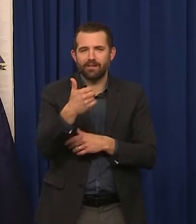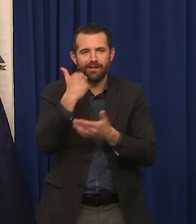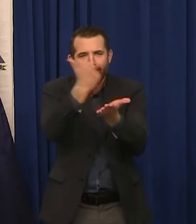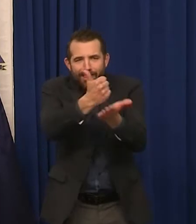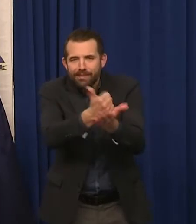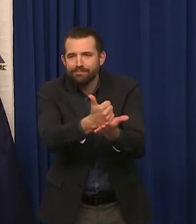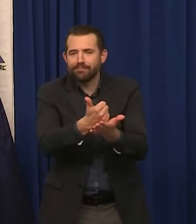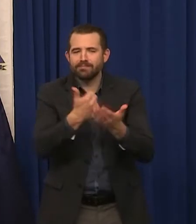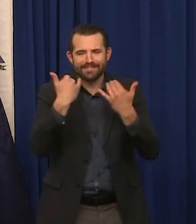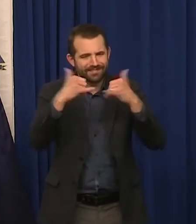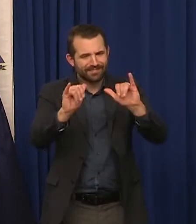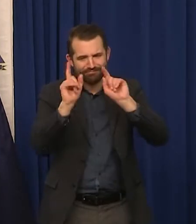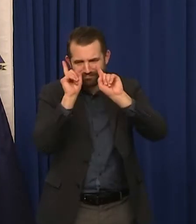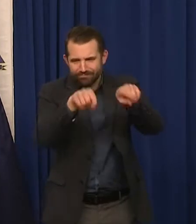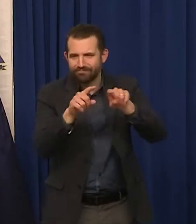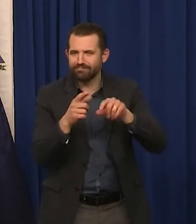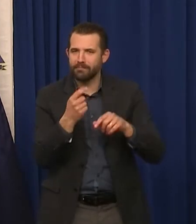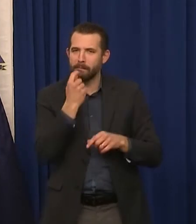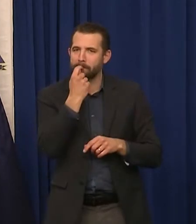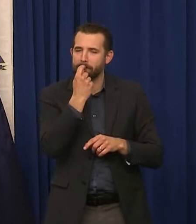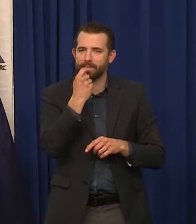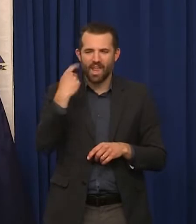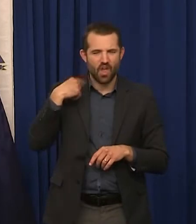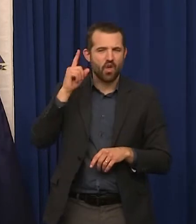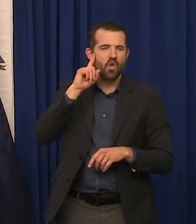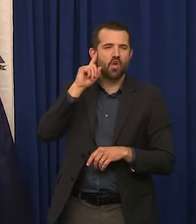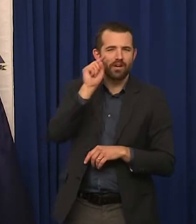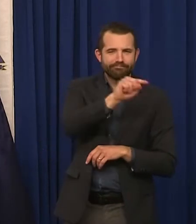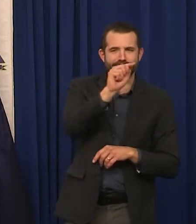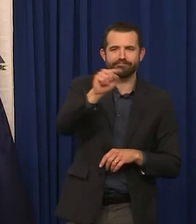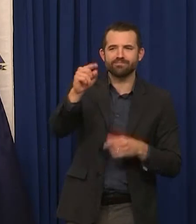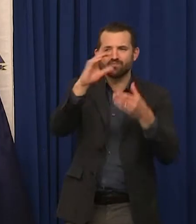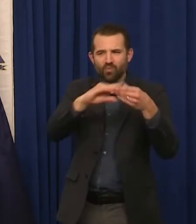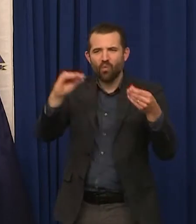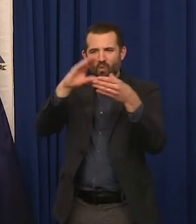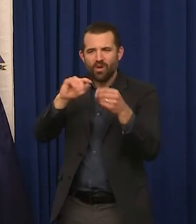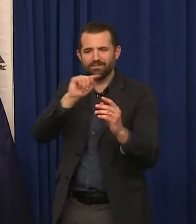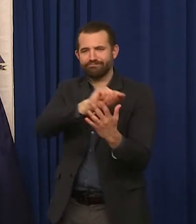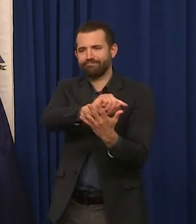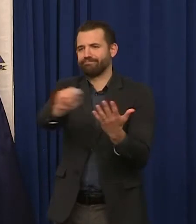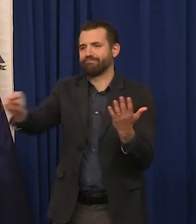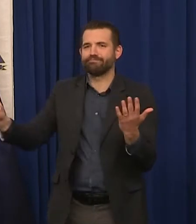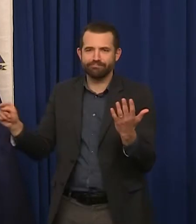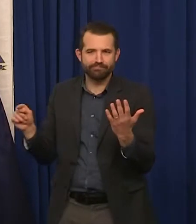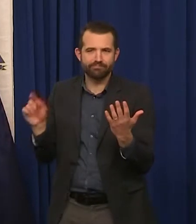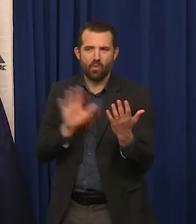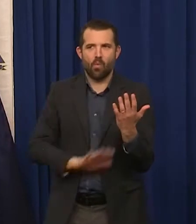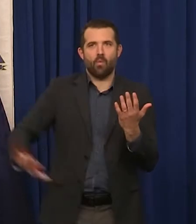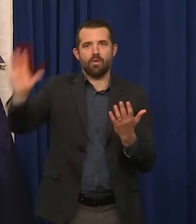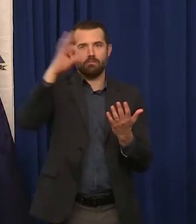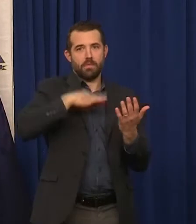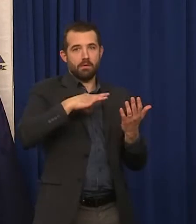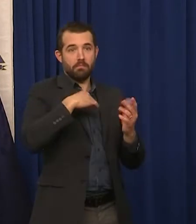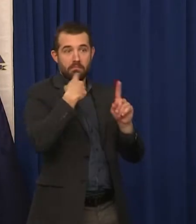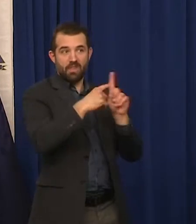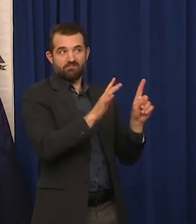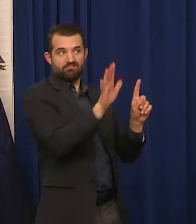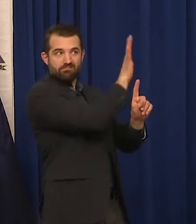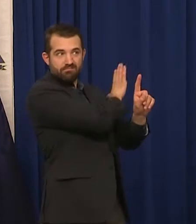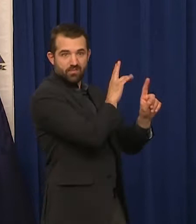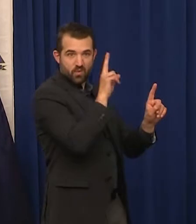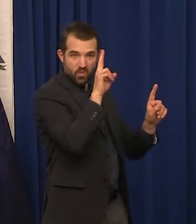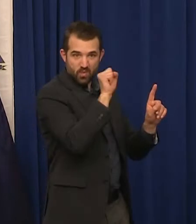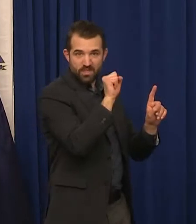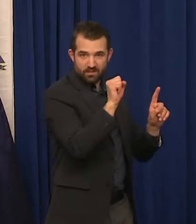And again, we've been hearing from folks that people across the state and across the country are fearful